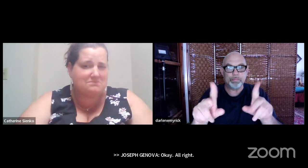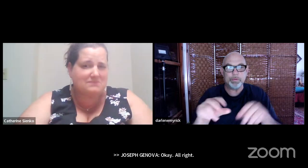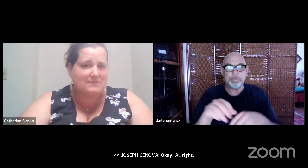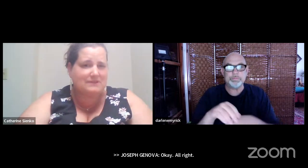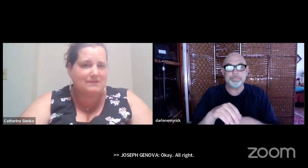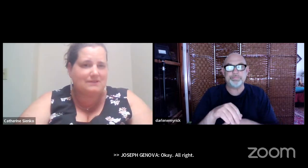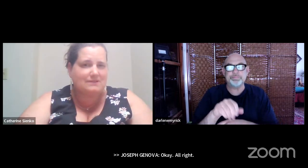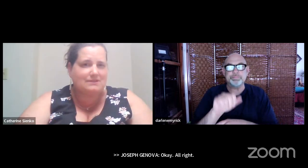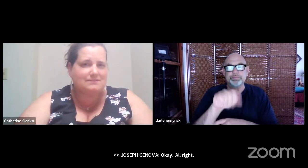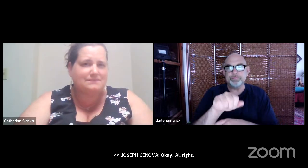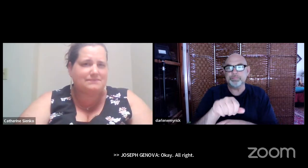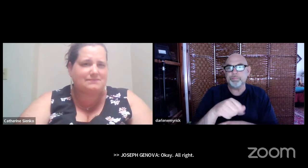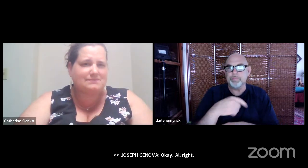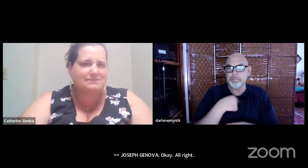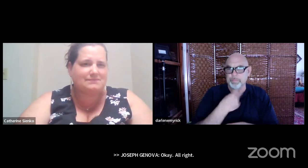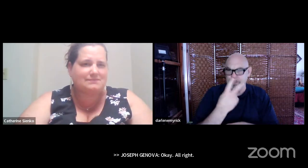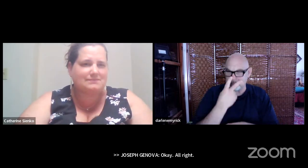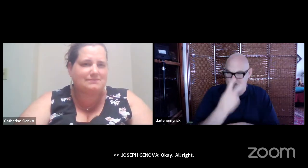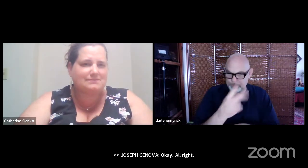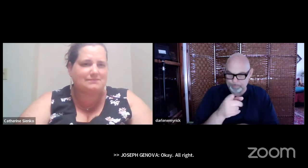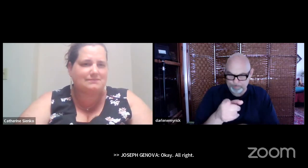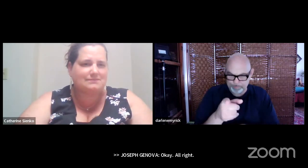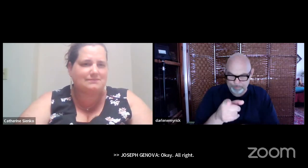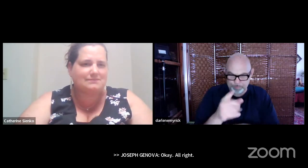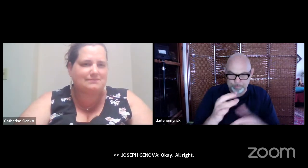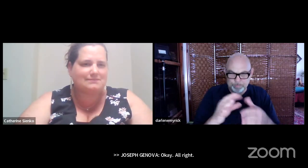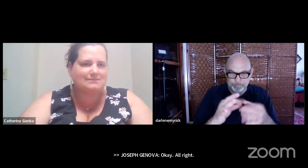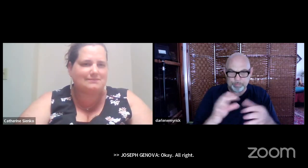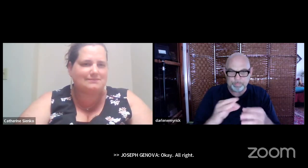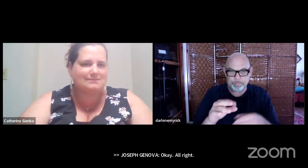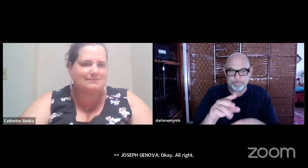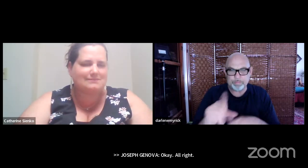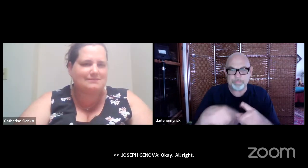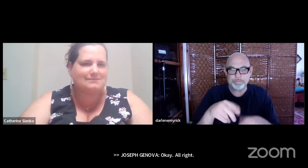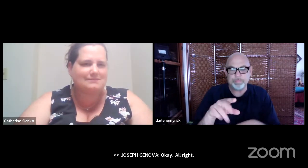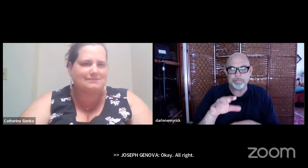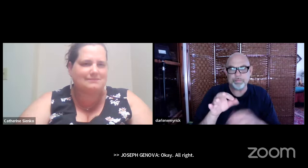You're good to go. Okay.